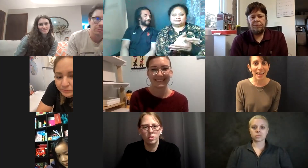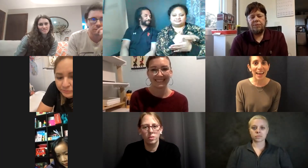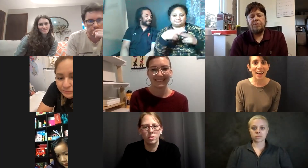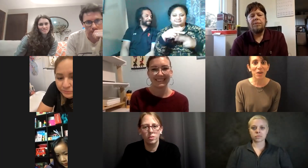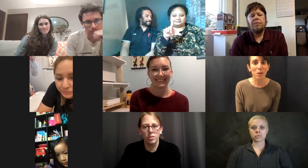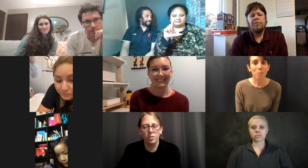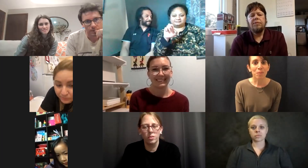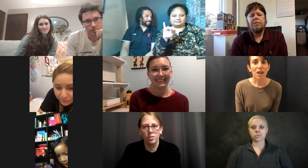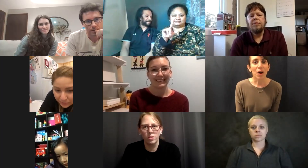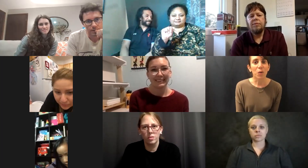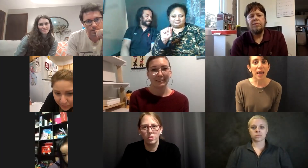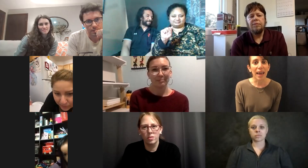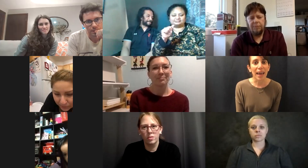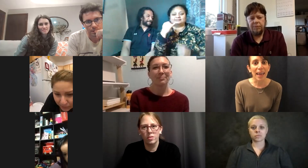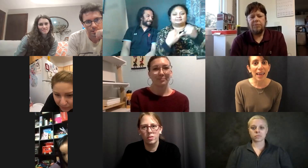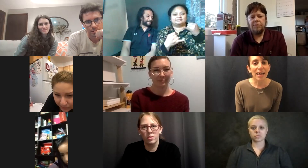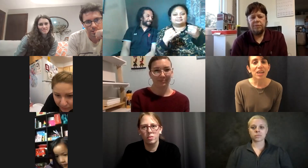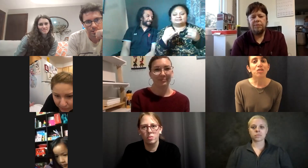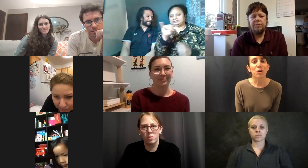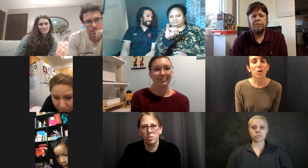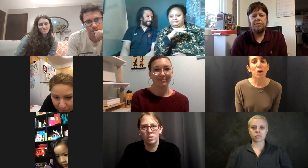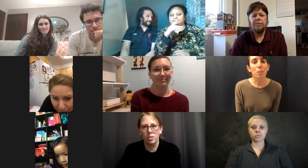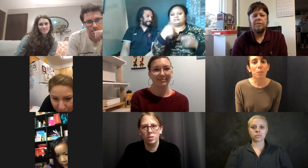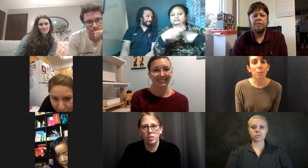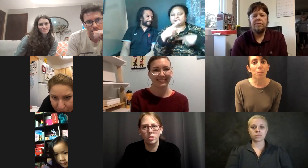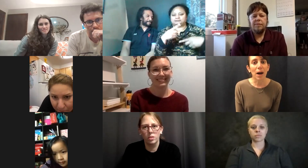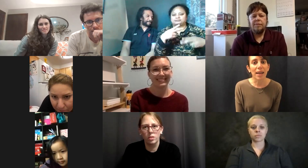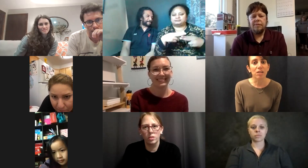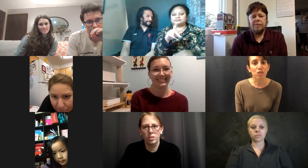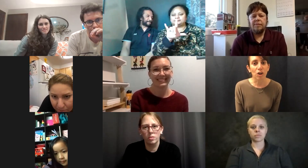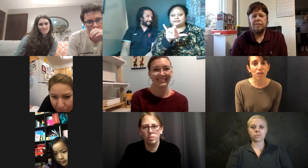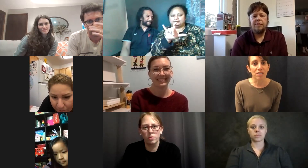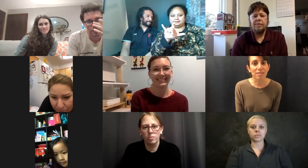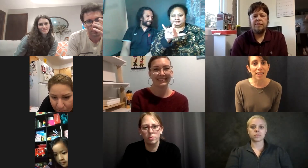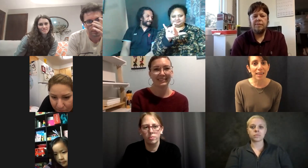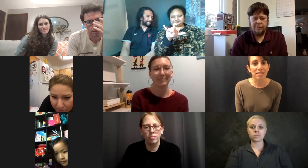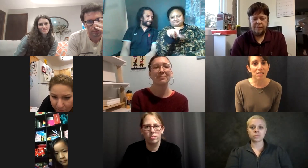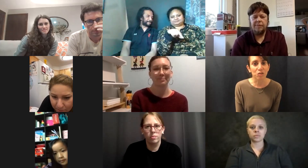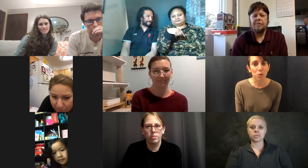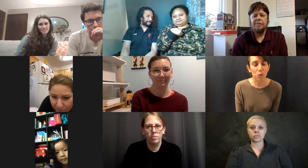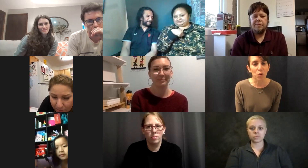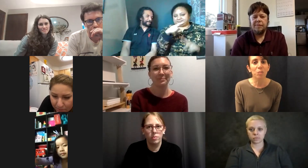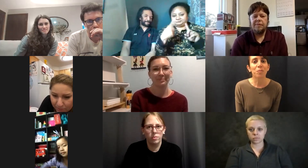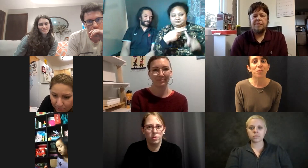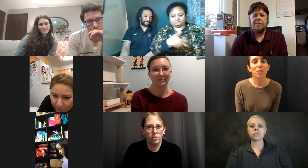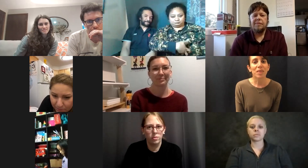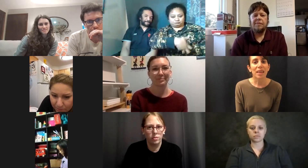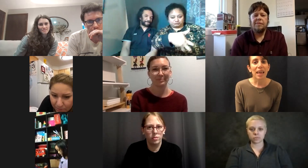speaking now. Okay, so my daughter is in the